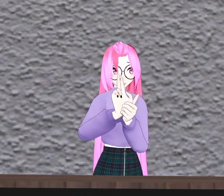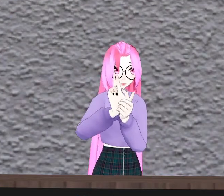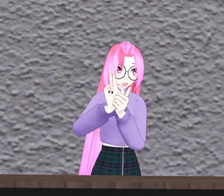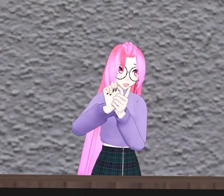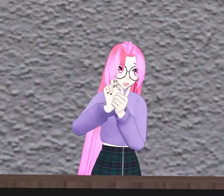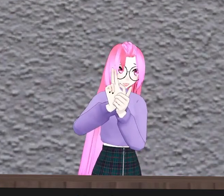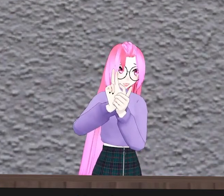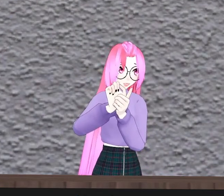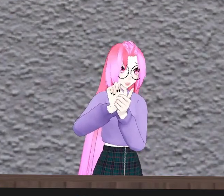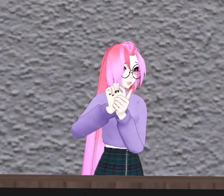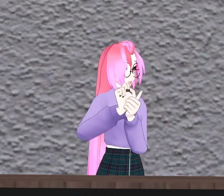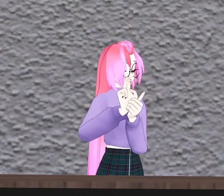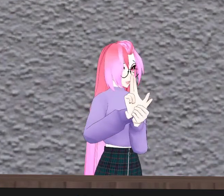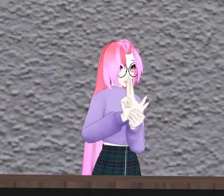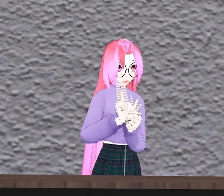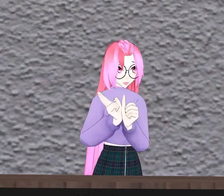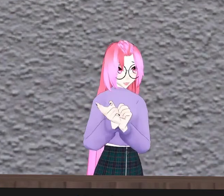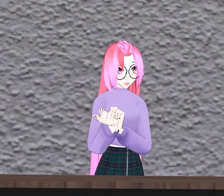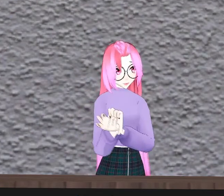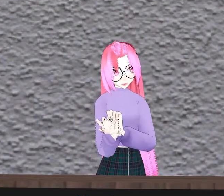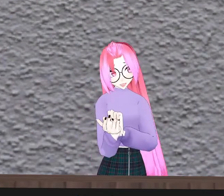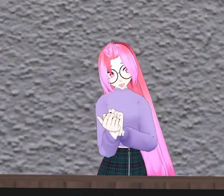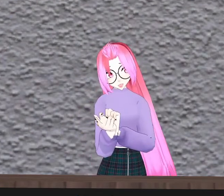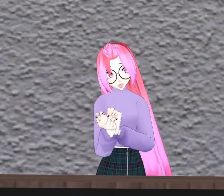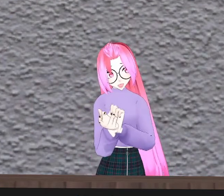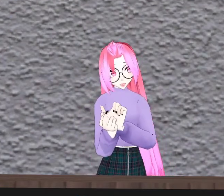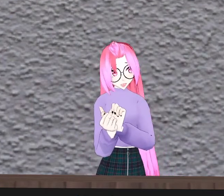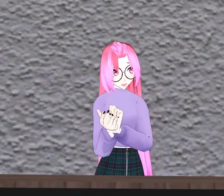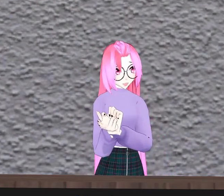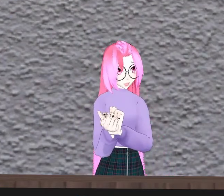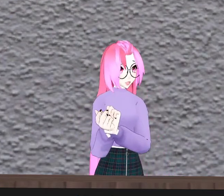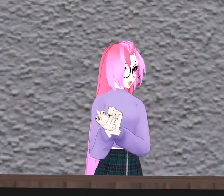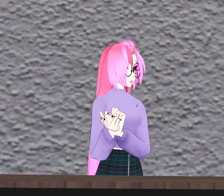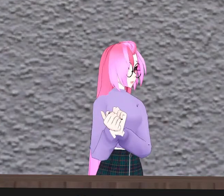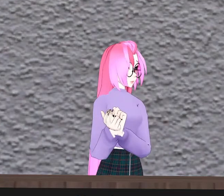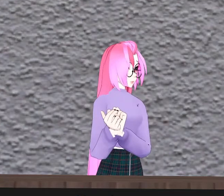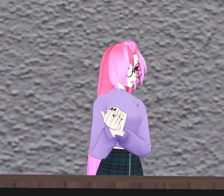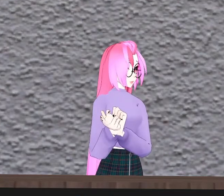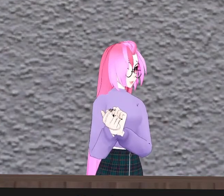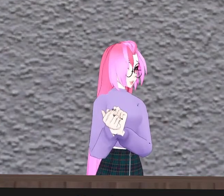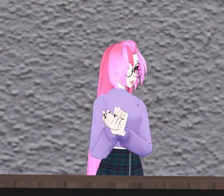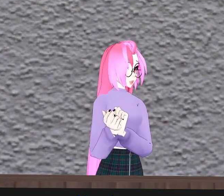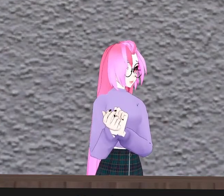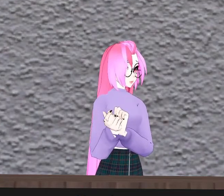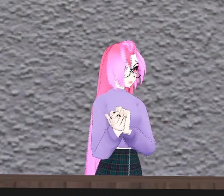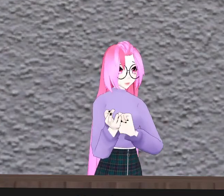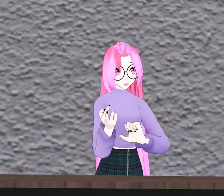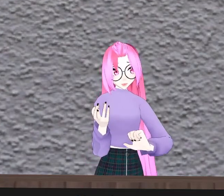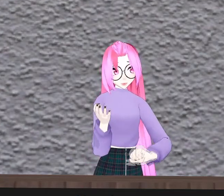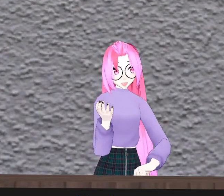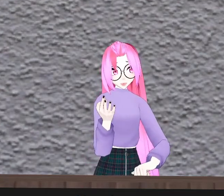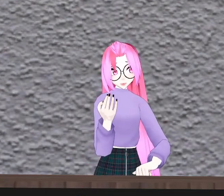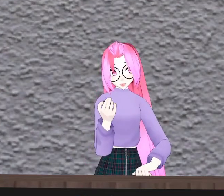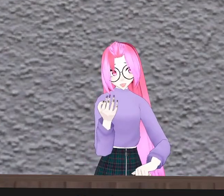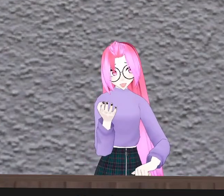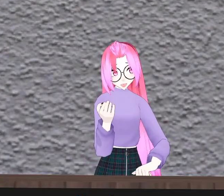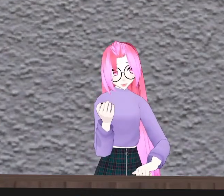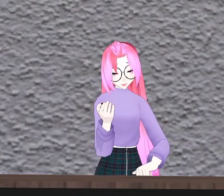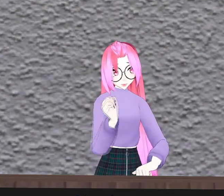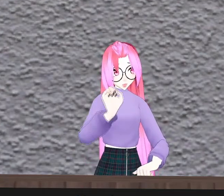could do this. It's a little awkward. 13. 13. Then 14. 4,